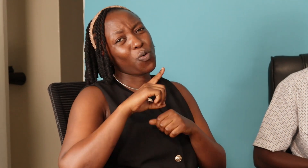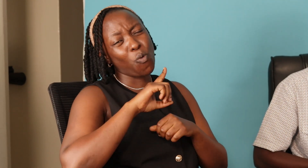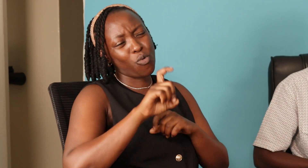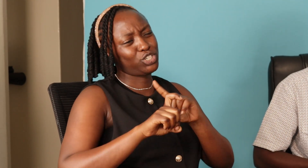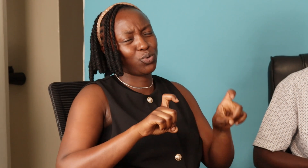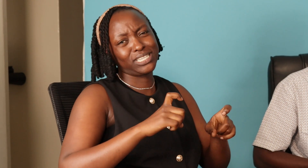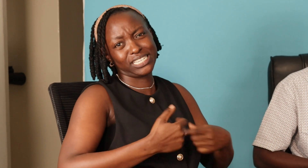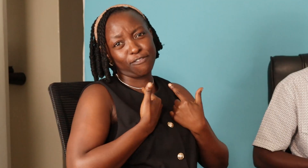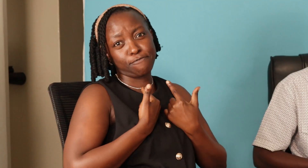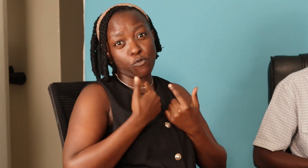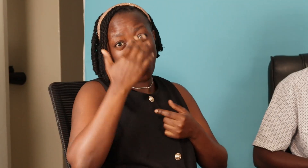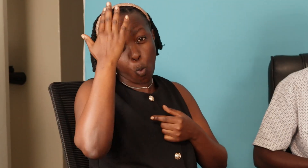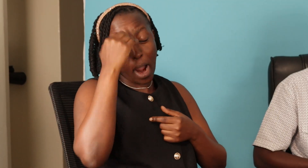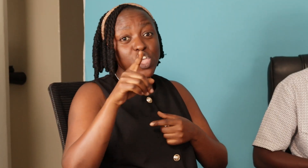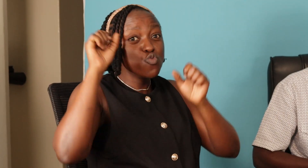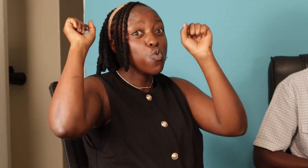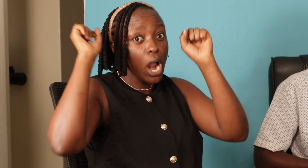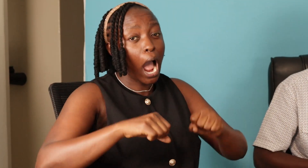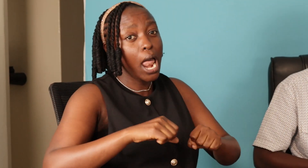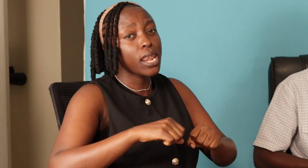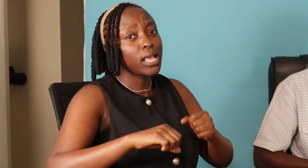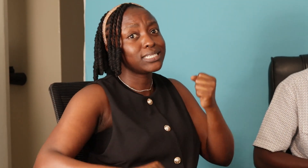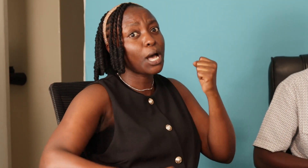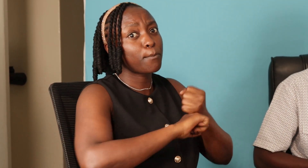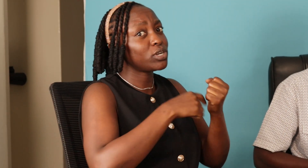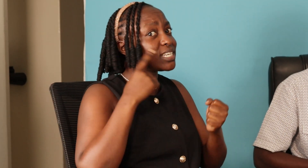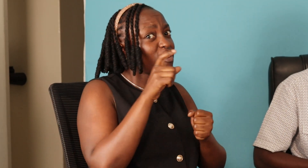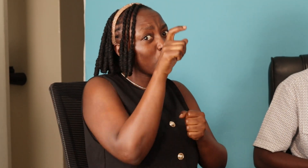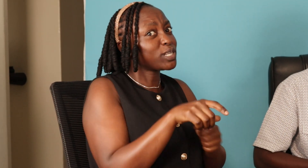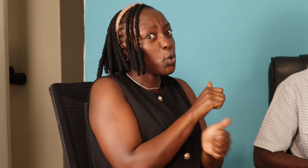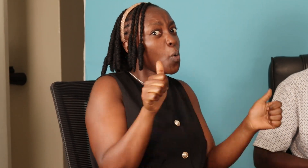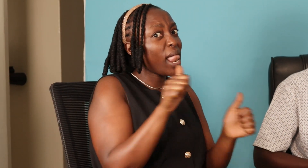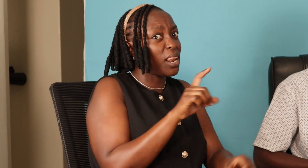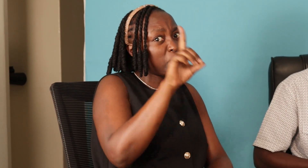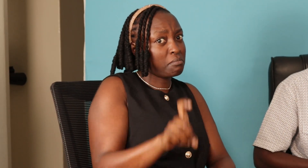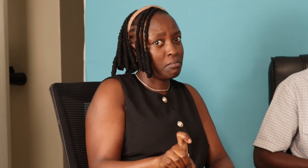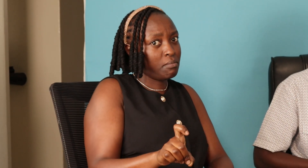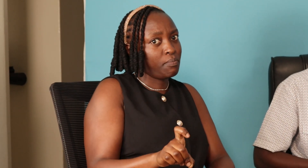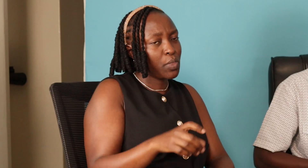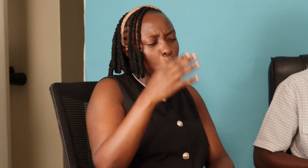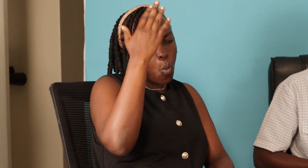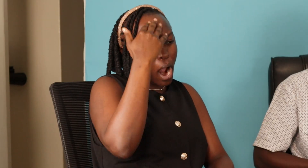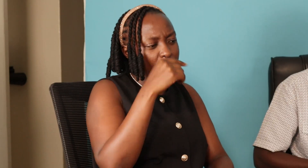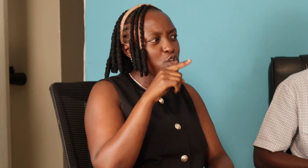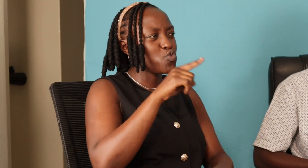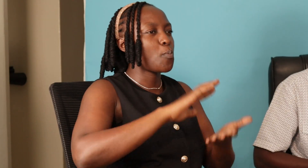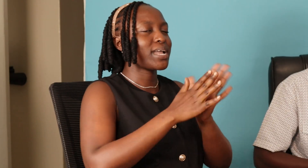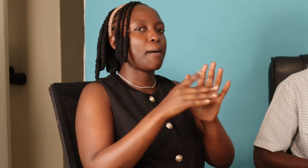knowledge and you're coming to say you're a support person, then you must question yourself if you can support the deaf person